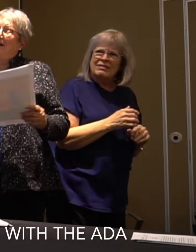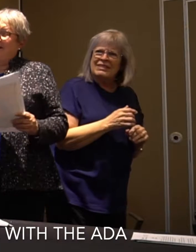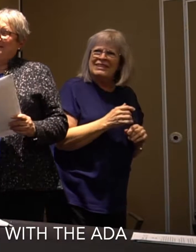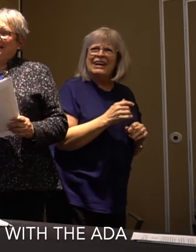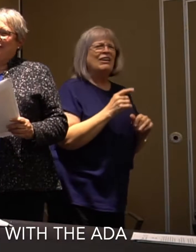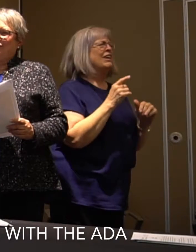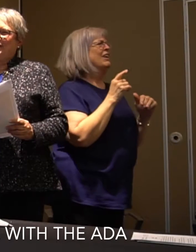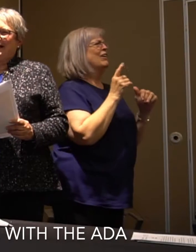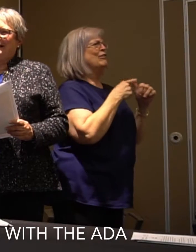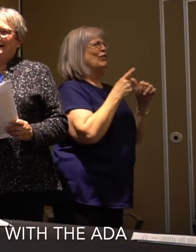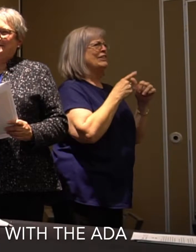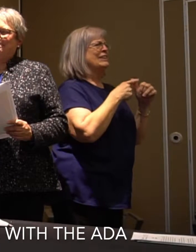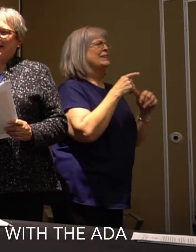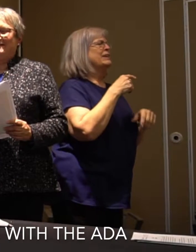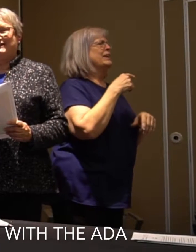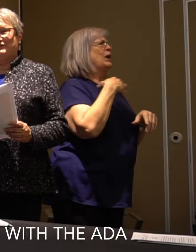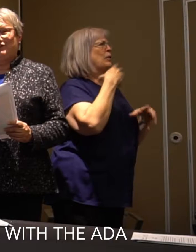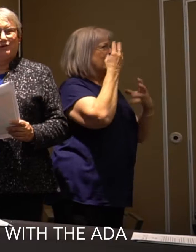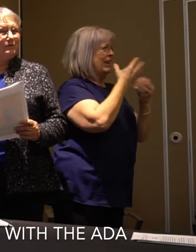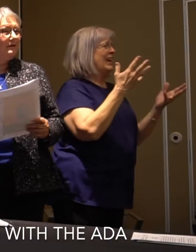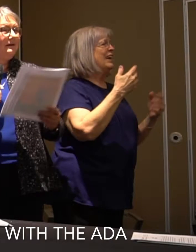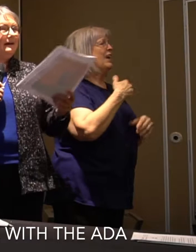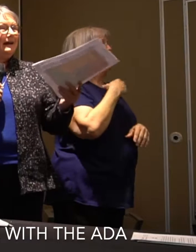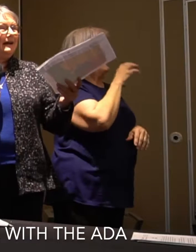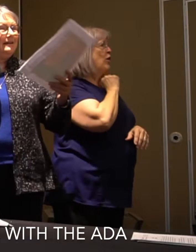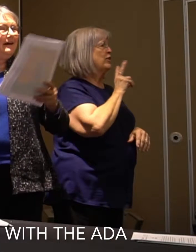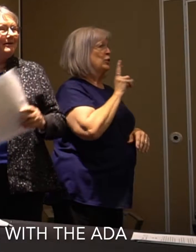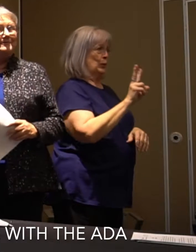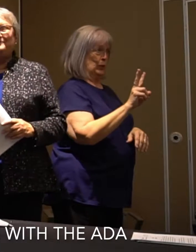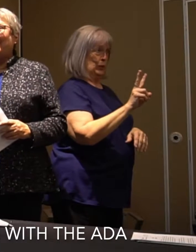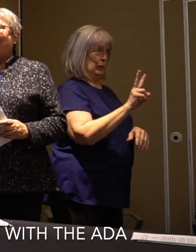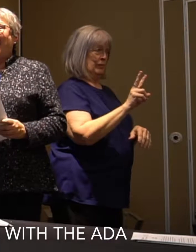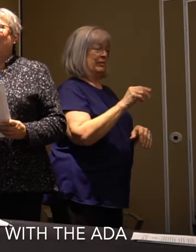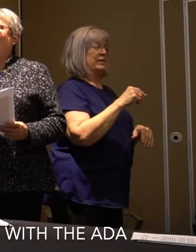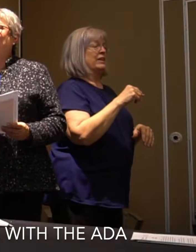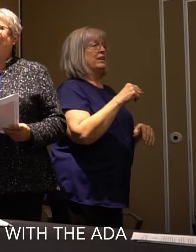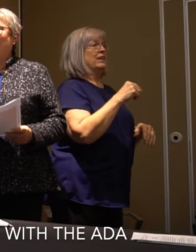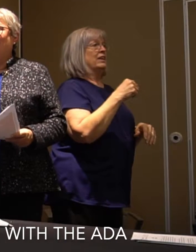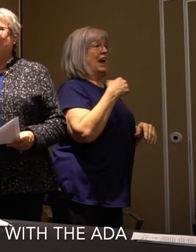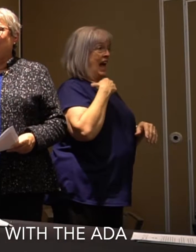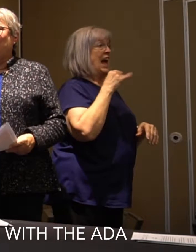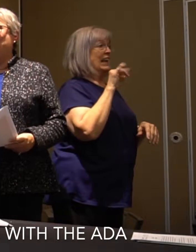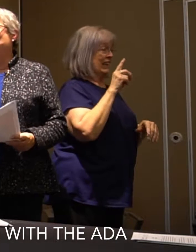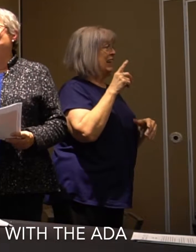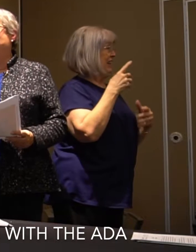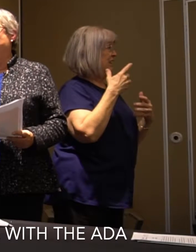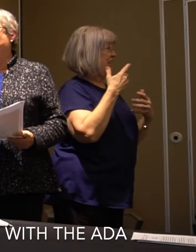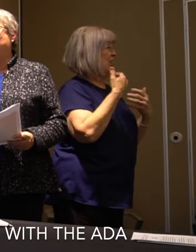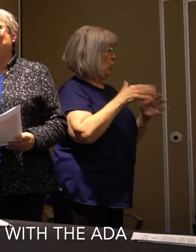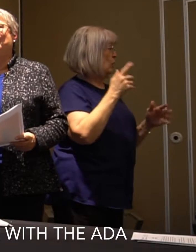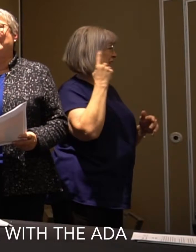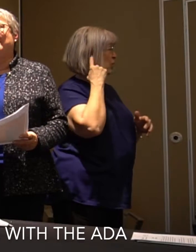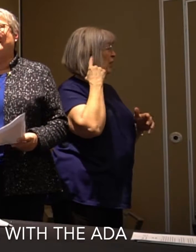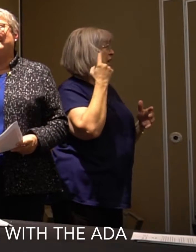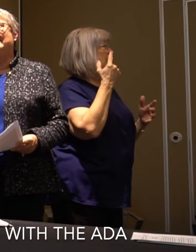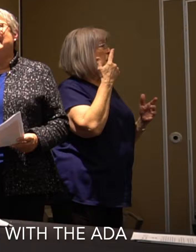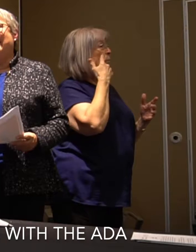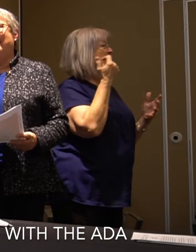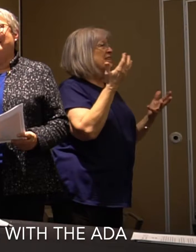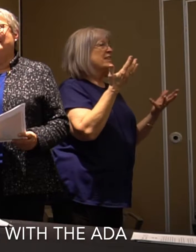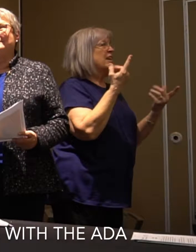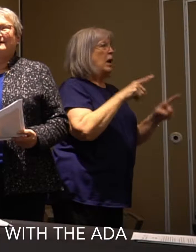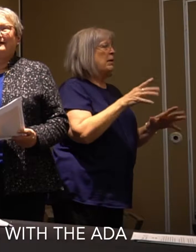First of all, let me tell you that at the age of 2, I lost my hearing due to an interaction with